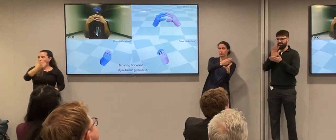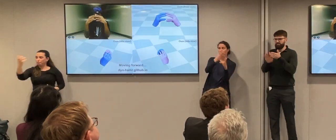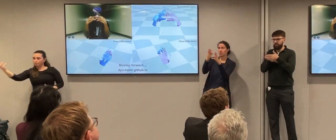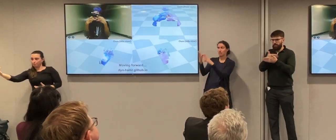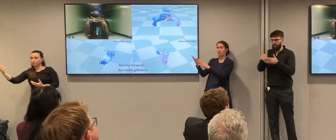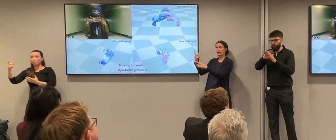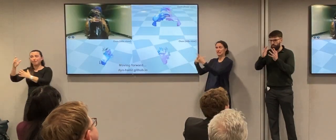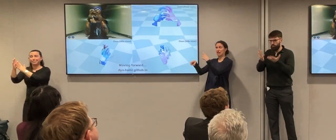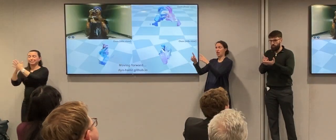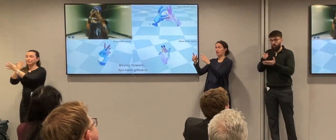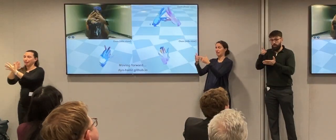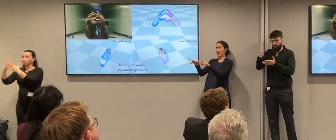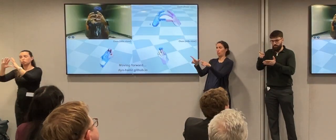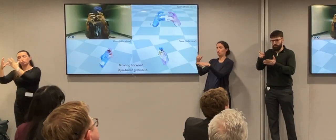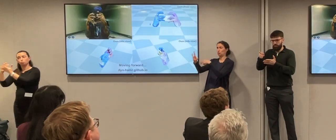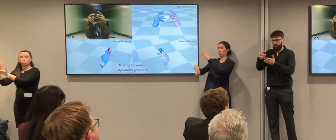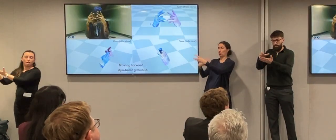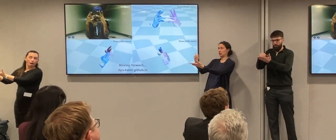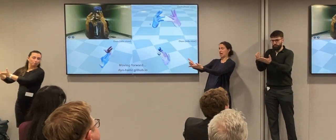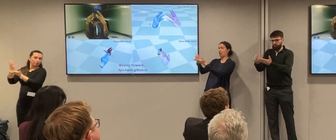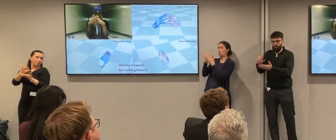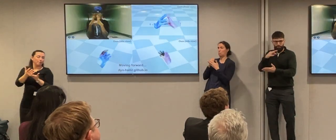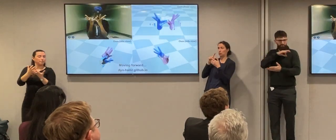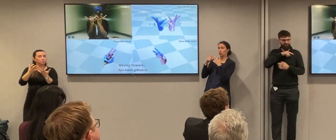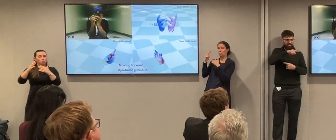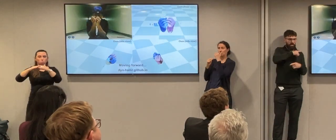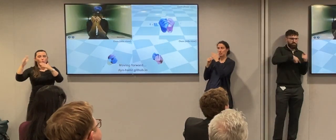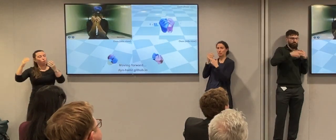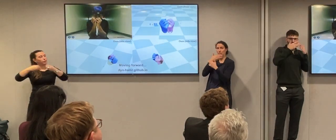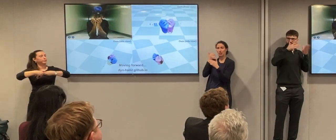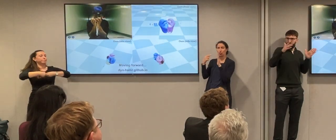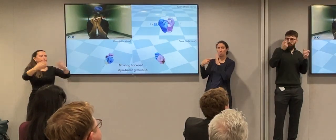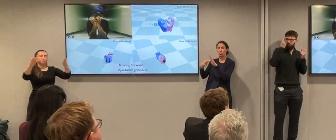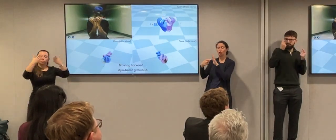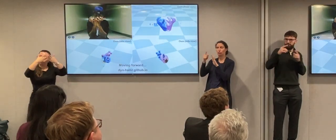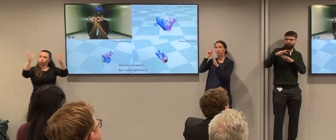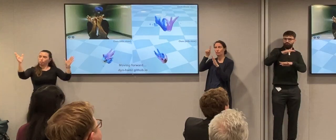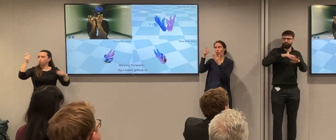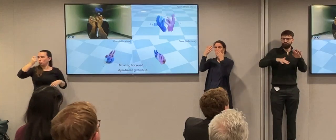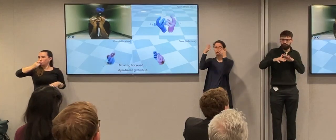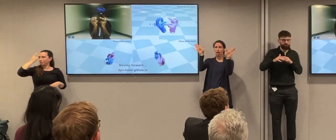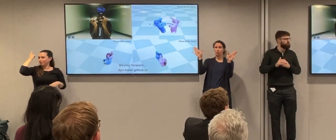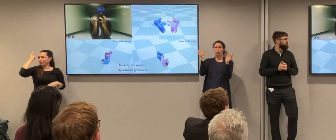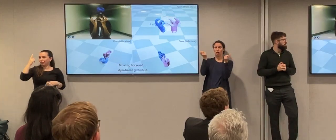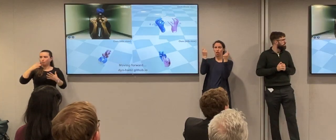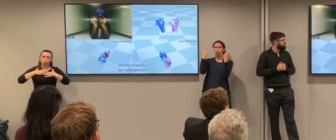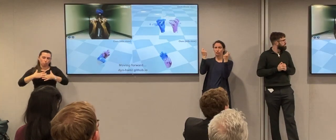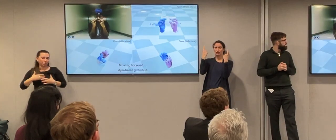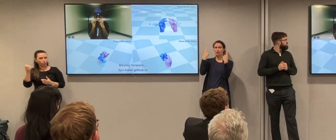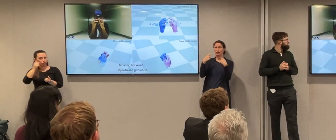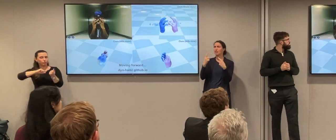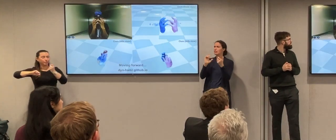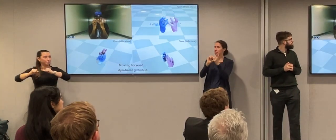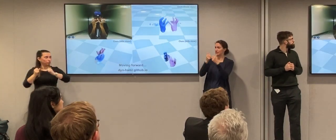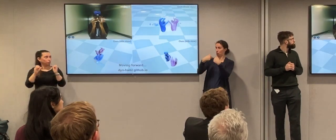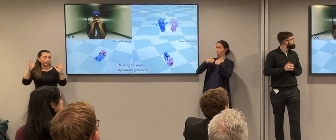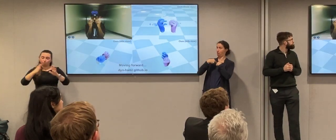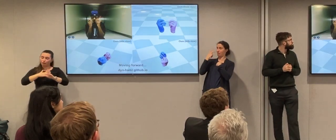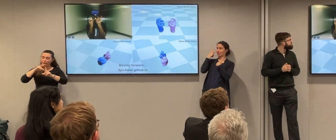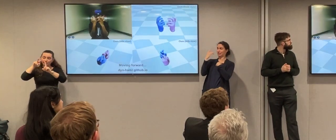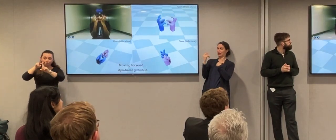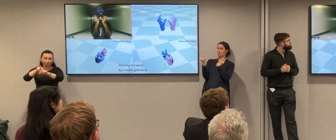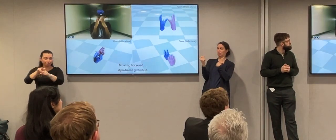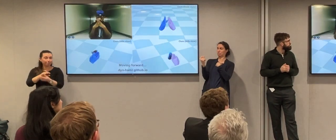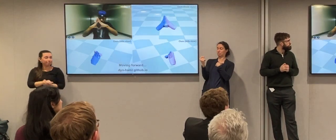to build better models for general understanding of humans. So that's how I see it. And we do